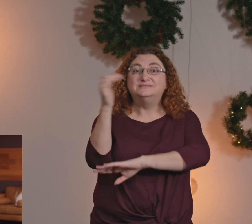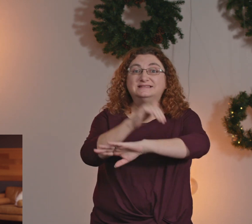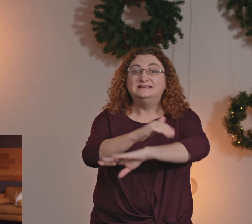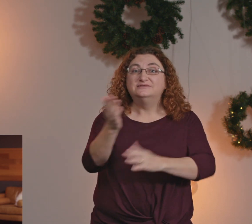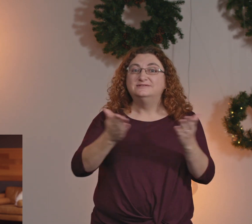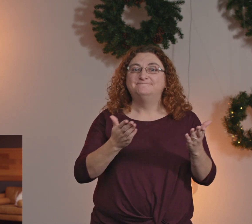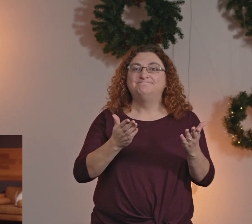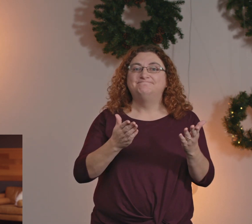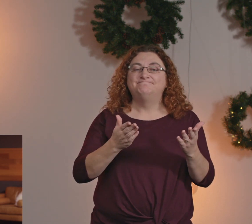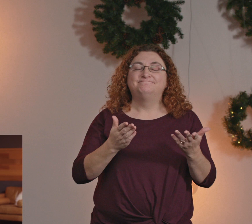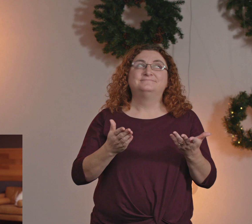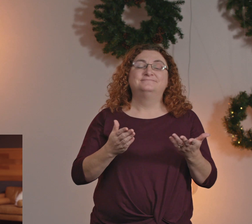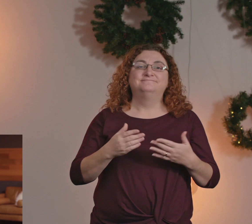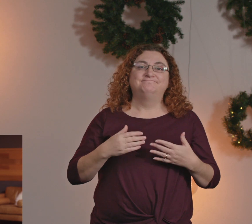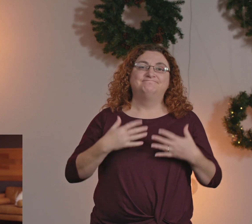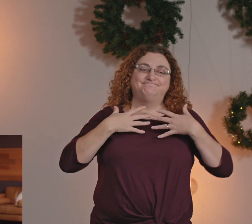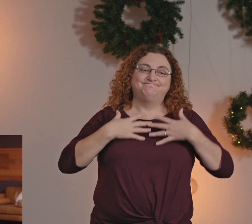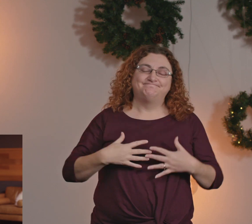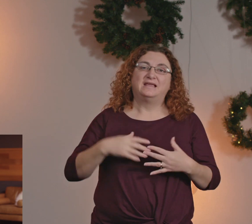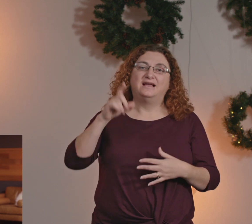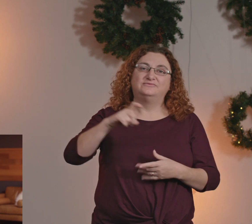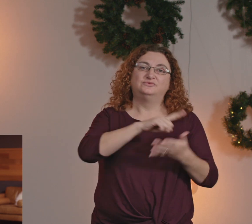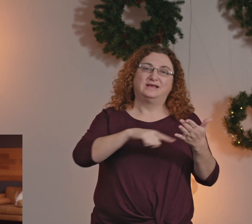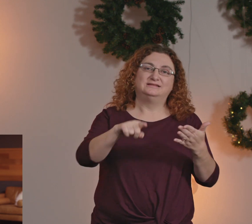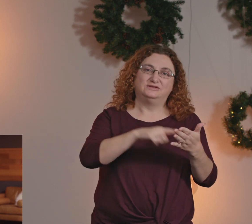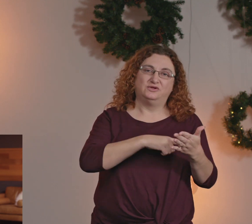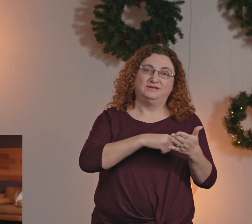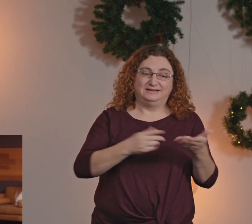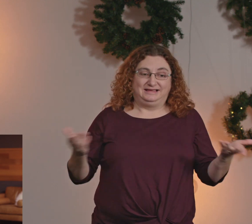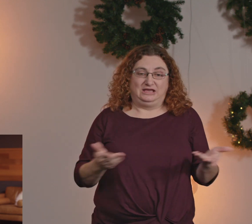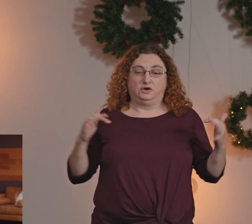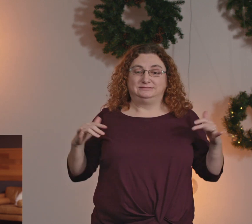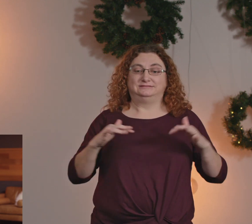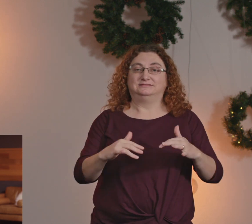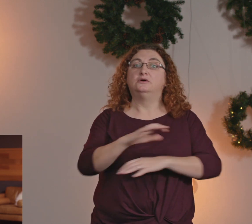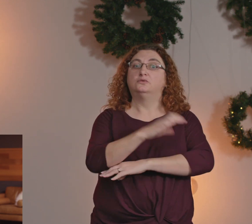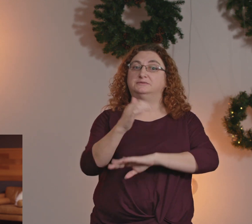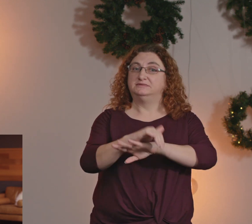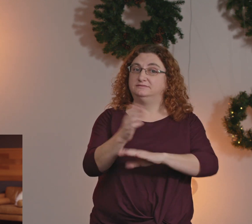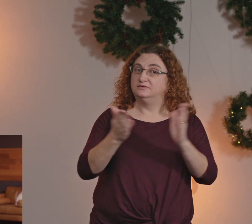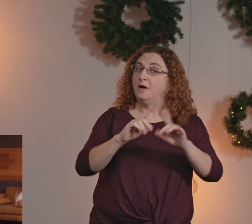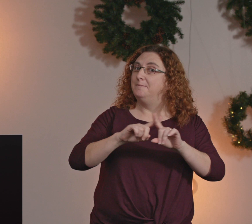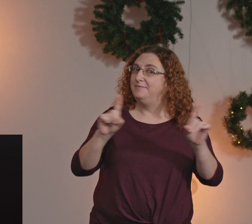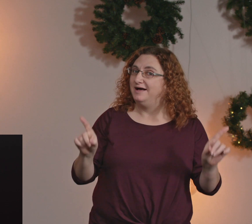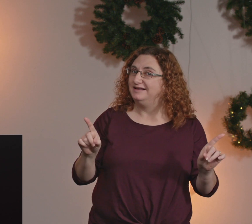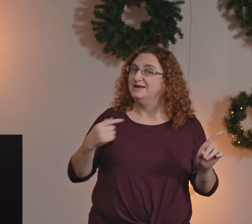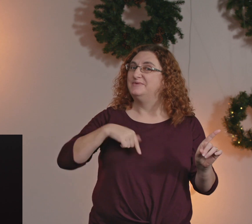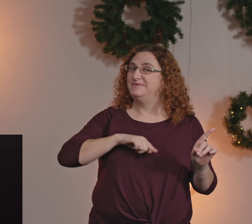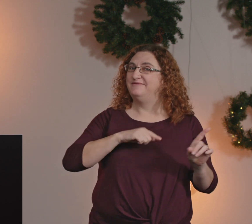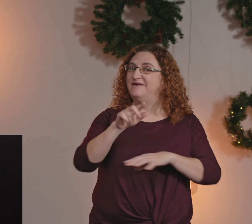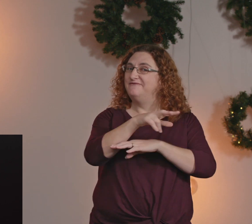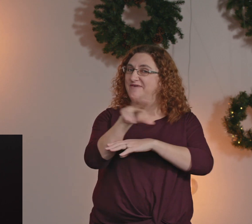to make the decision to cancel our on-site Christmas Eve services. However, we have already begun filming a very